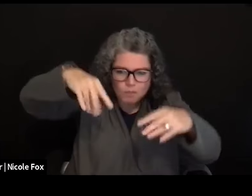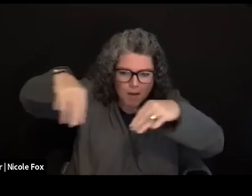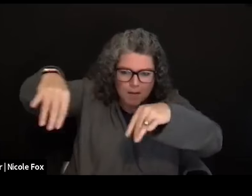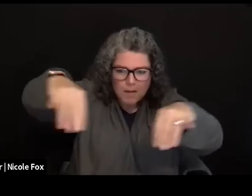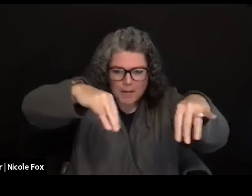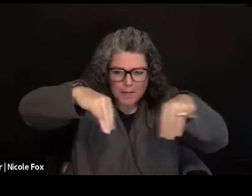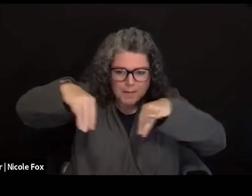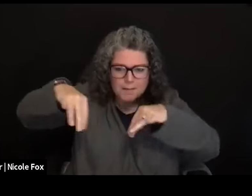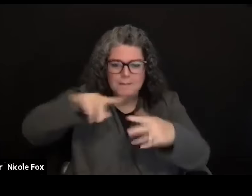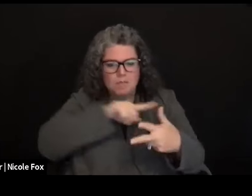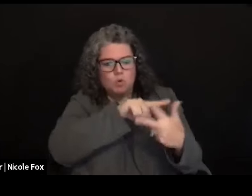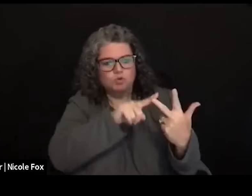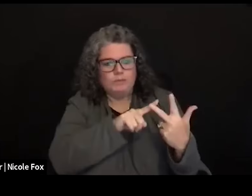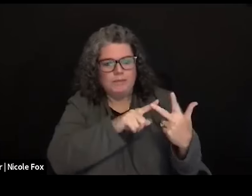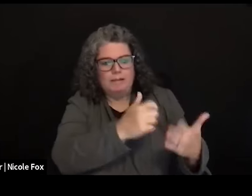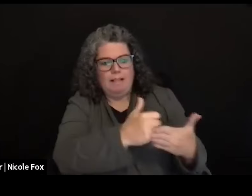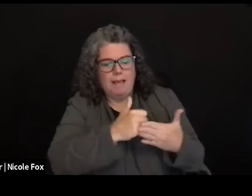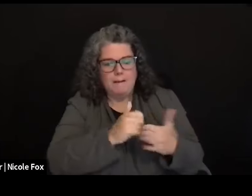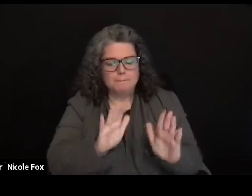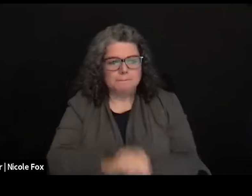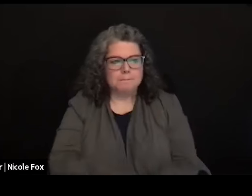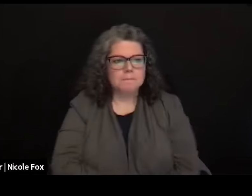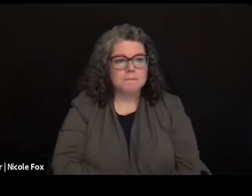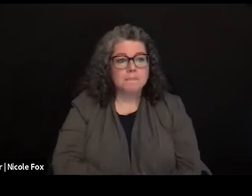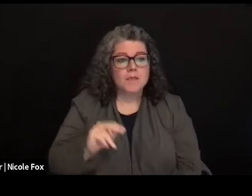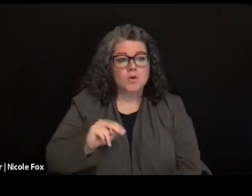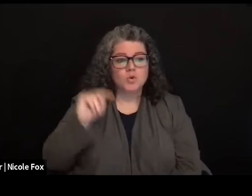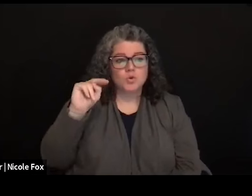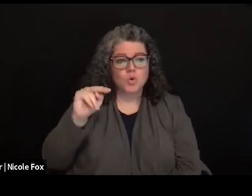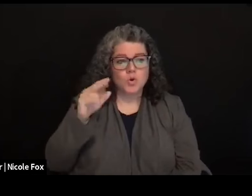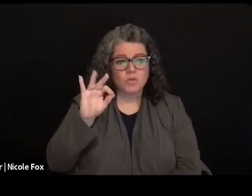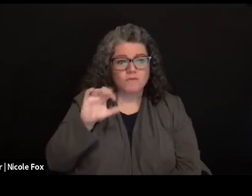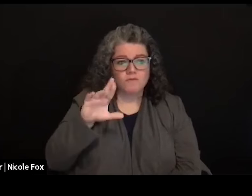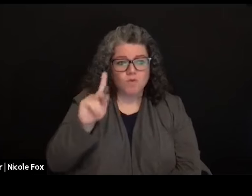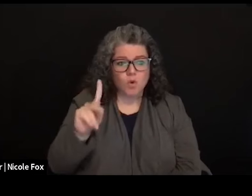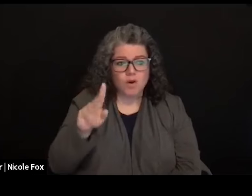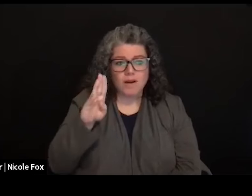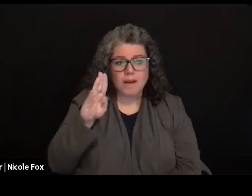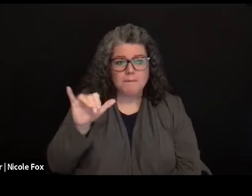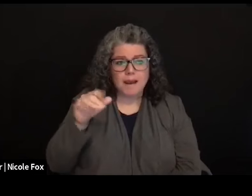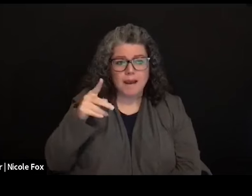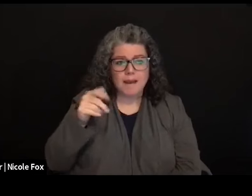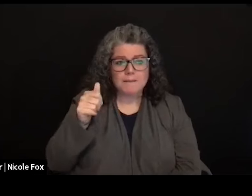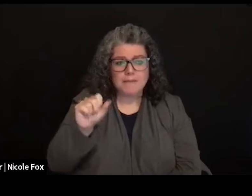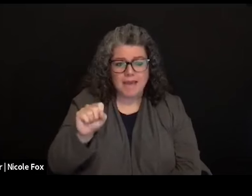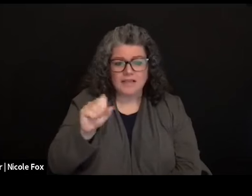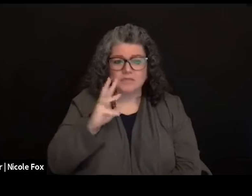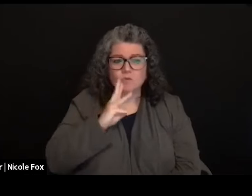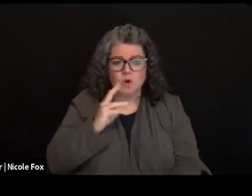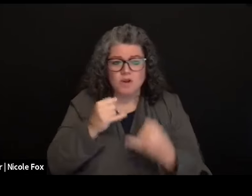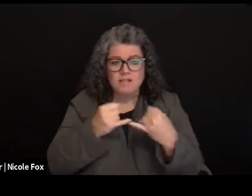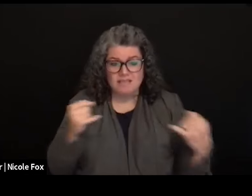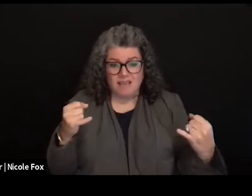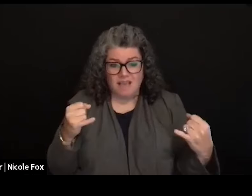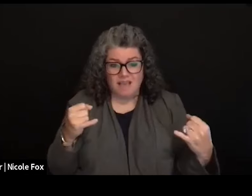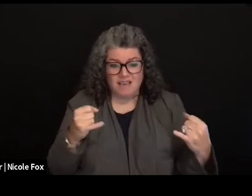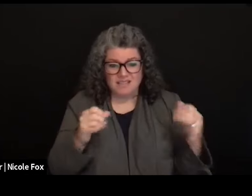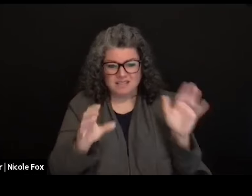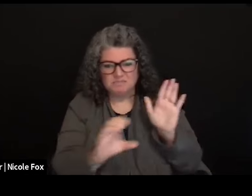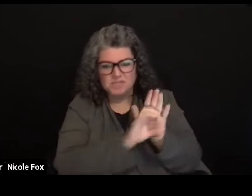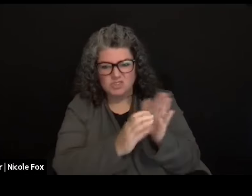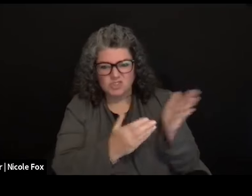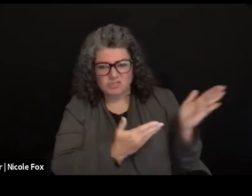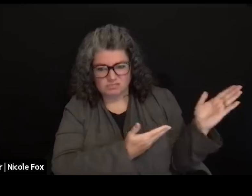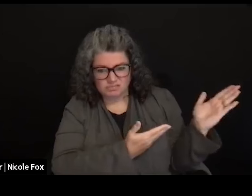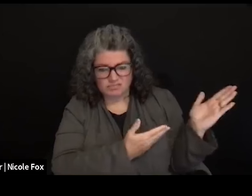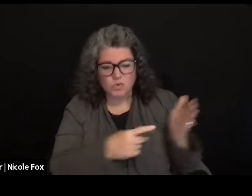day. So we're going to start with North Fork and the bypass line. What you can hopefully see on the screen is an image that we